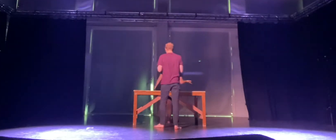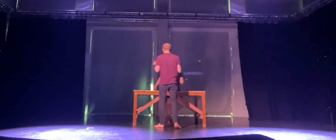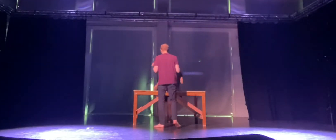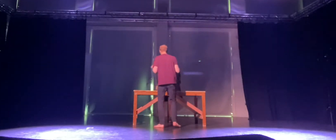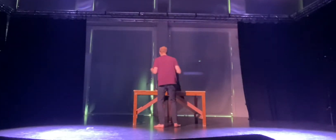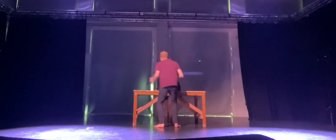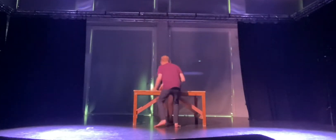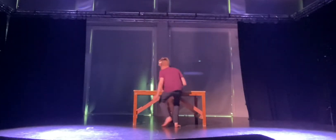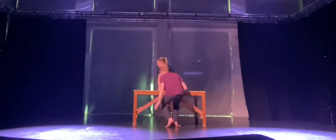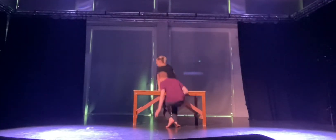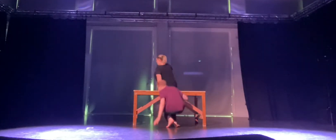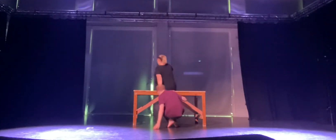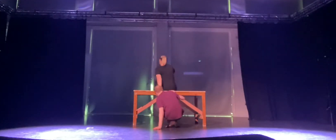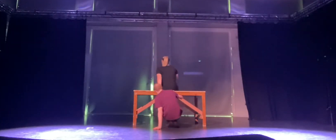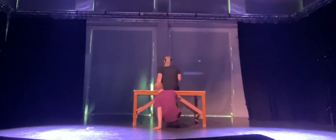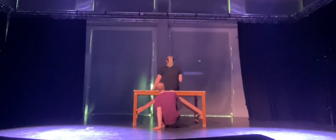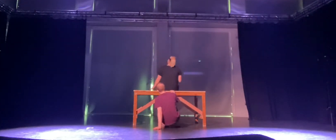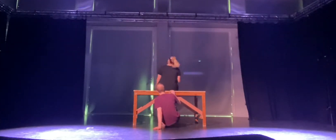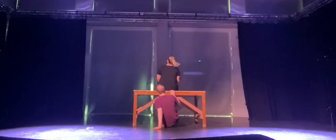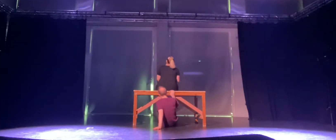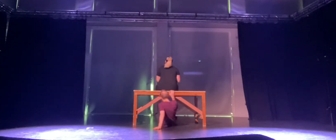none of this is true at all, but